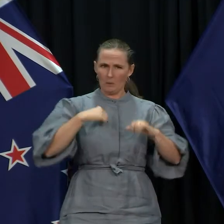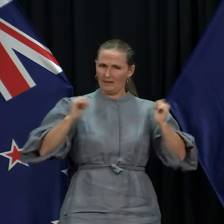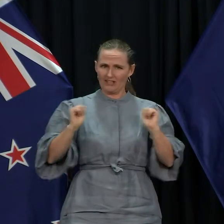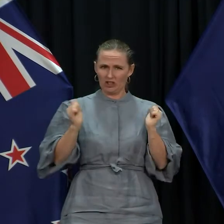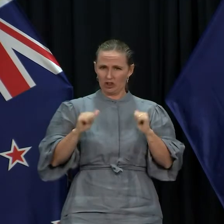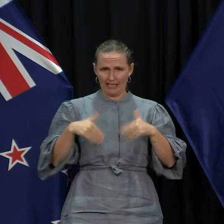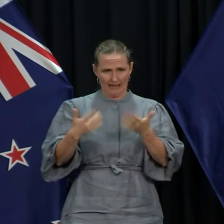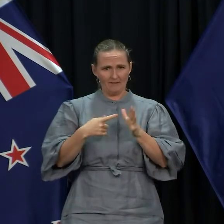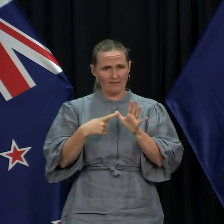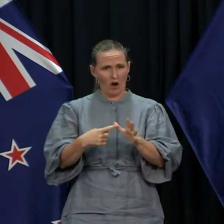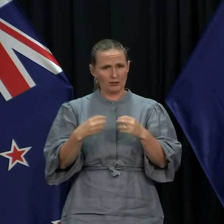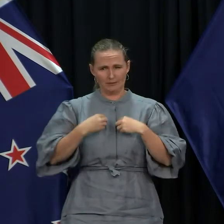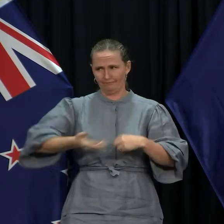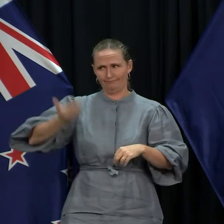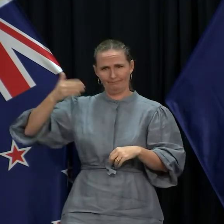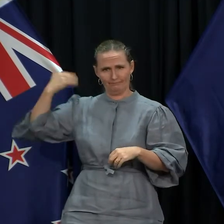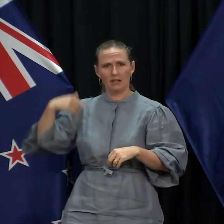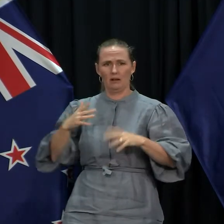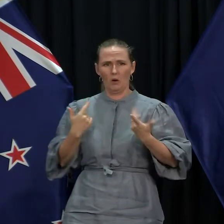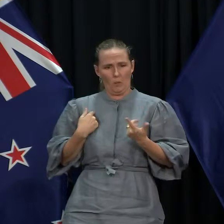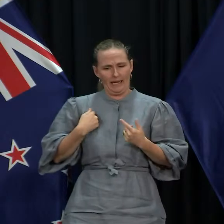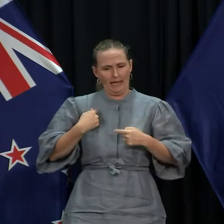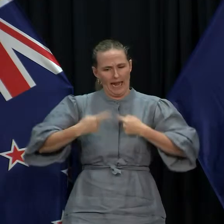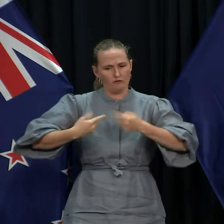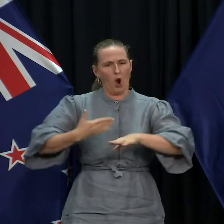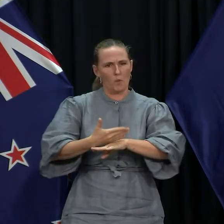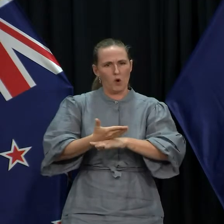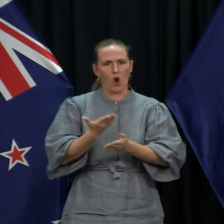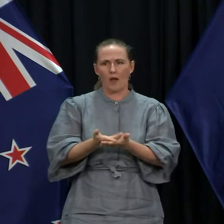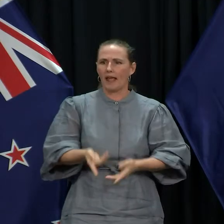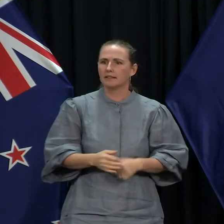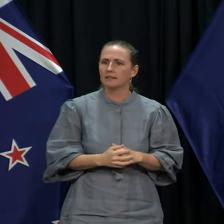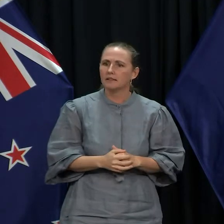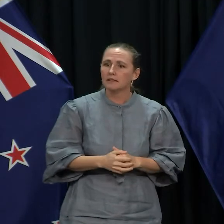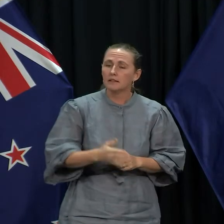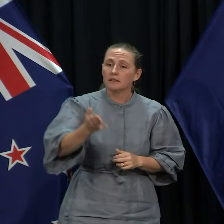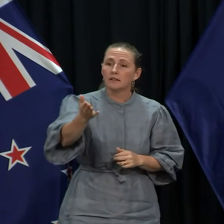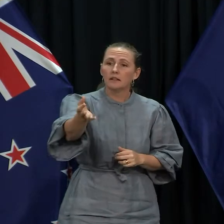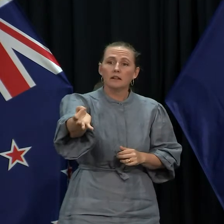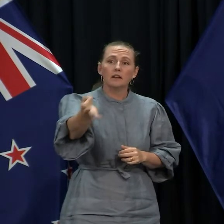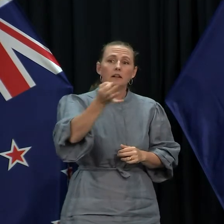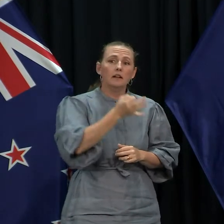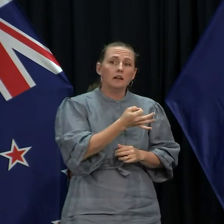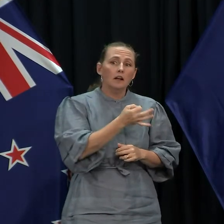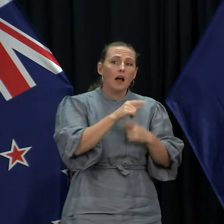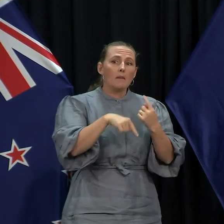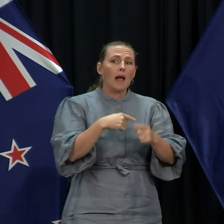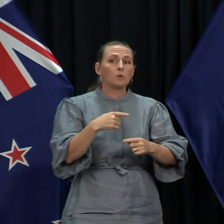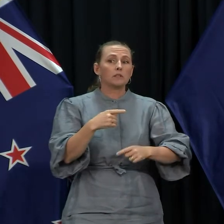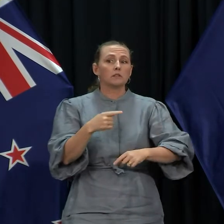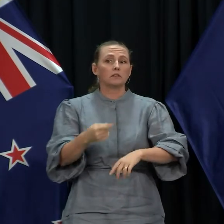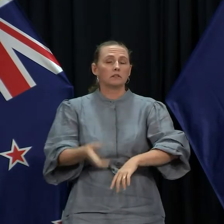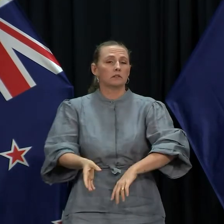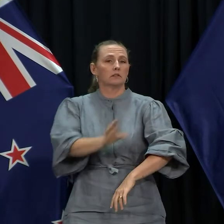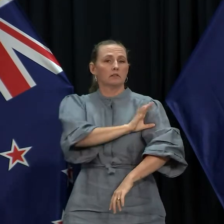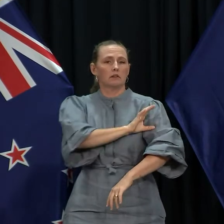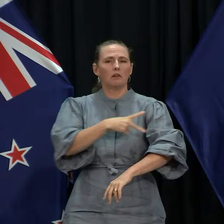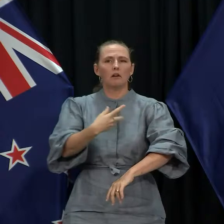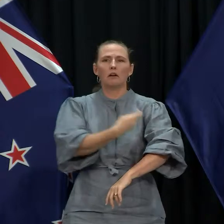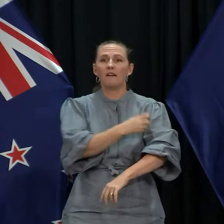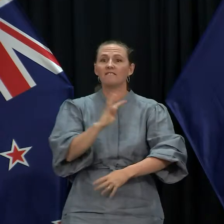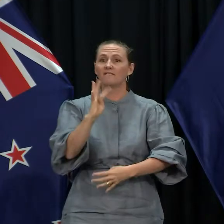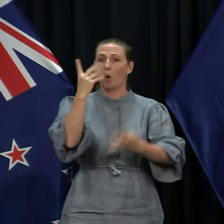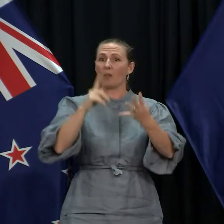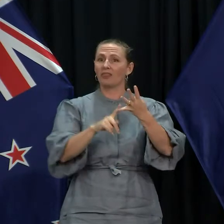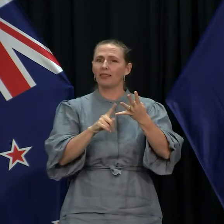we're working with our colleagues in MB on that. Status of the considerations around a fourth Pfizer dose? I've